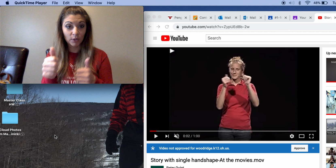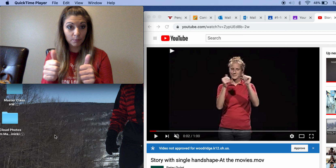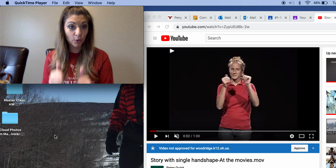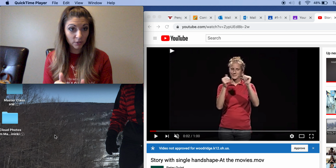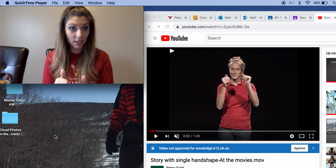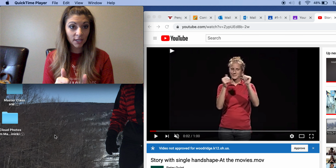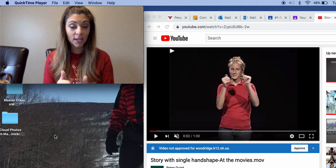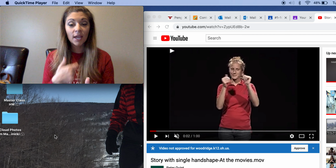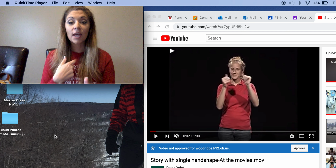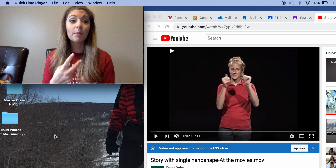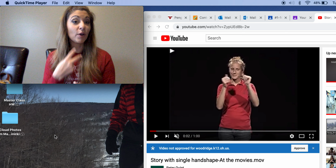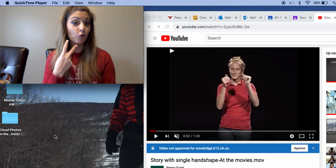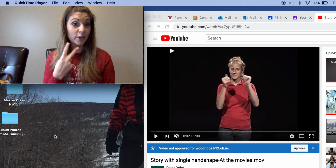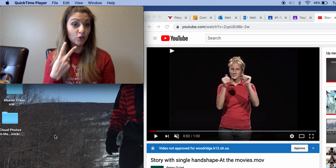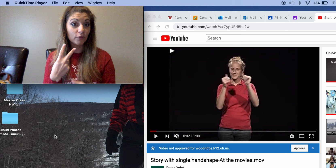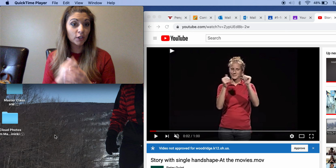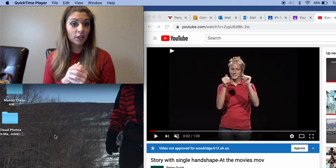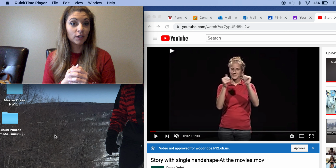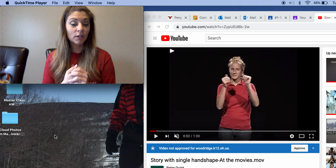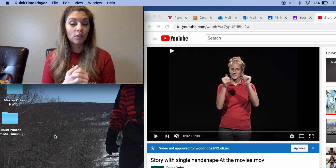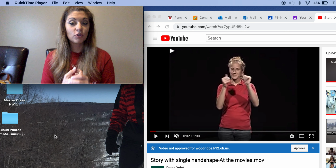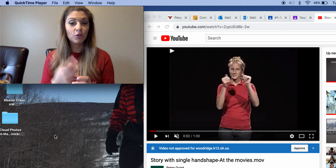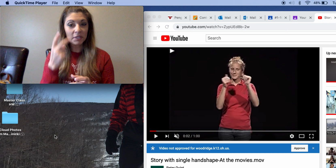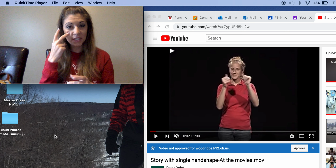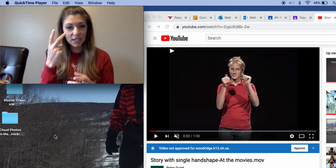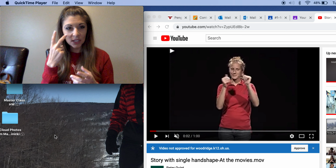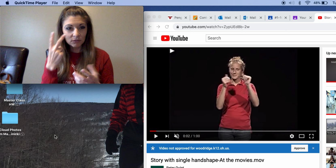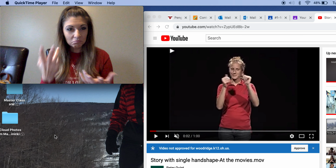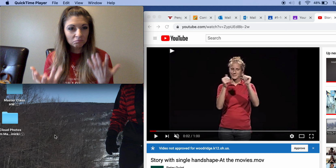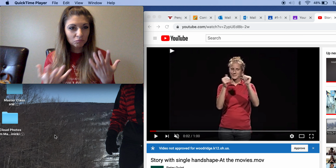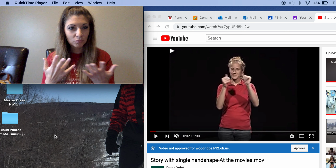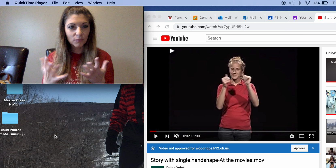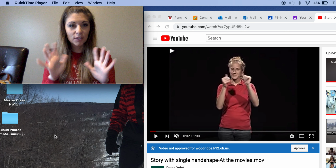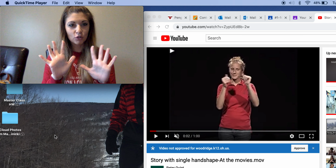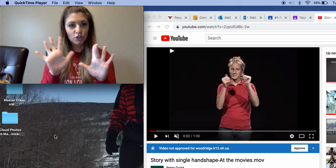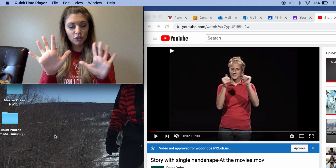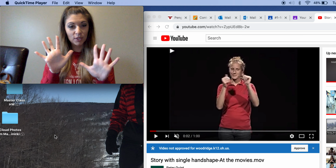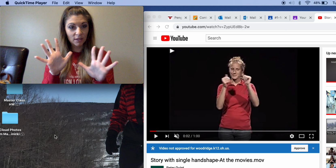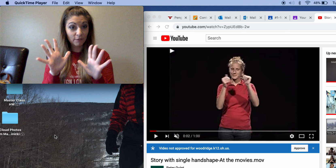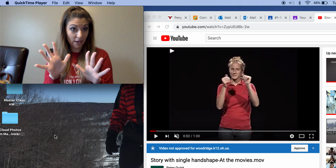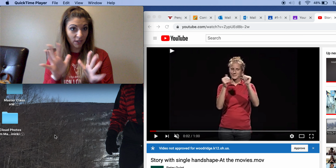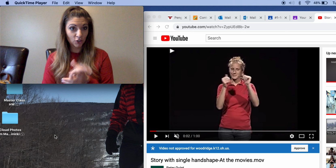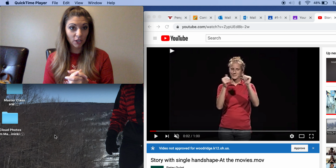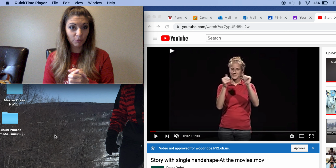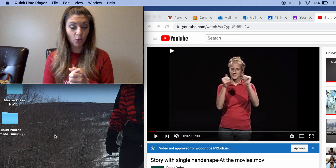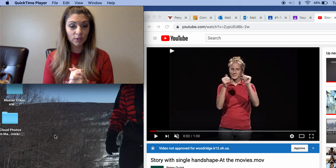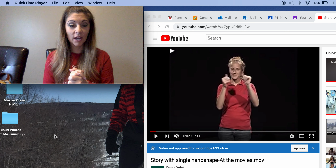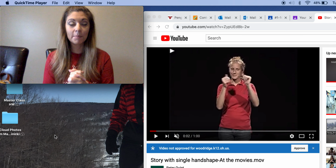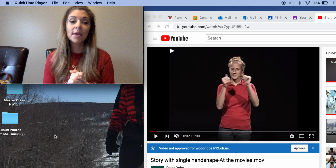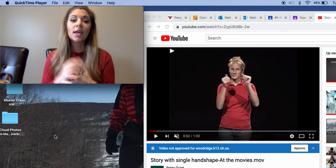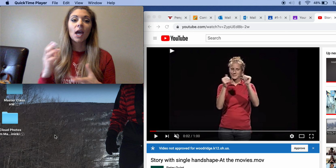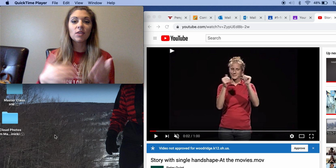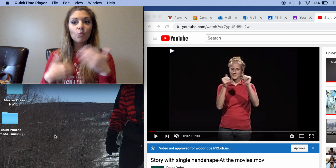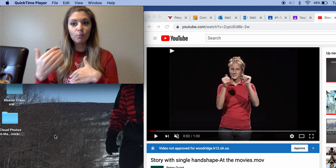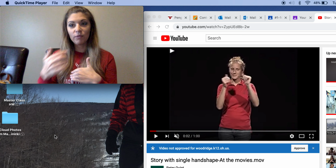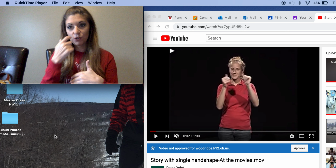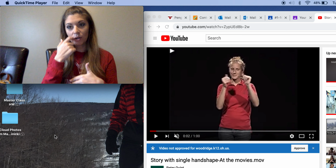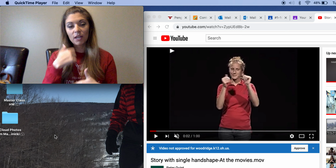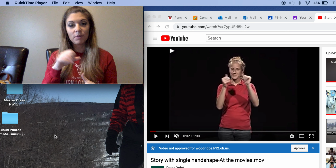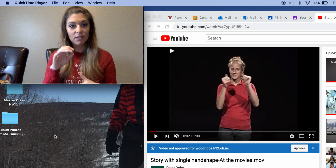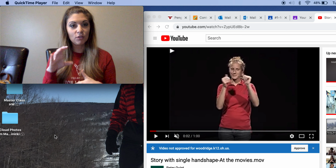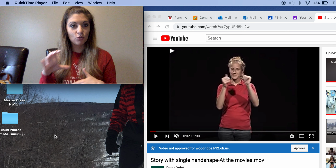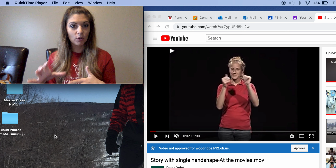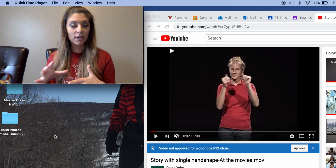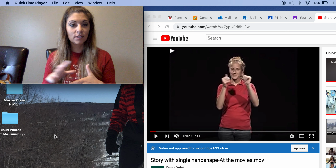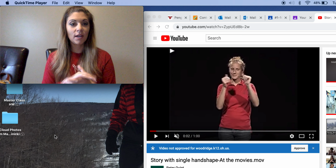watched it when I posted it. And I'm going to voice over so you can see. So she's using the 5-hand shape the whole time. And then we'll move into